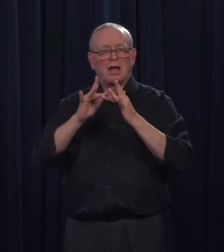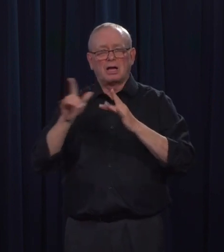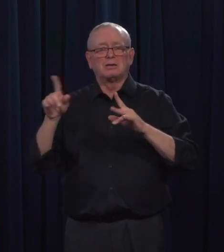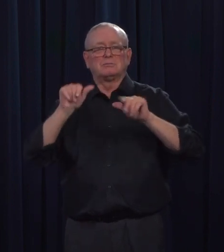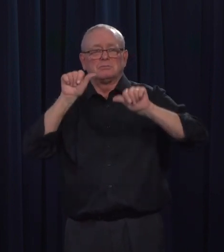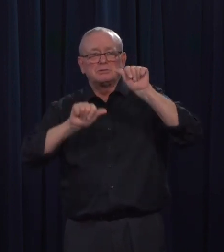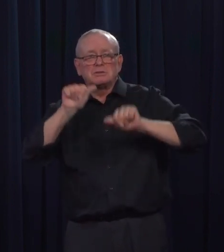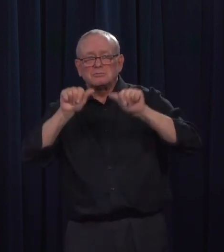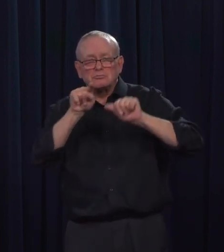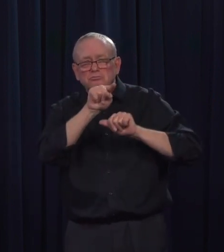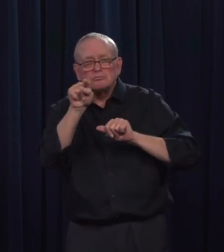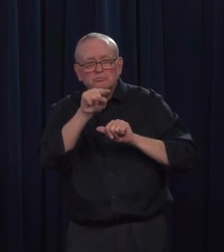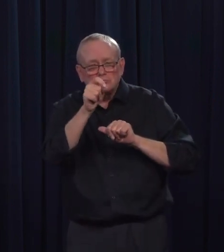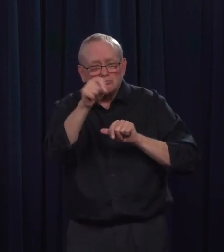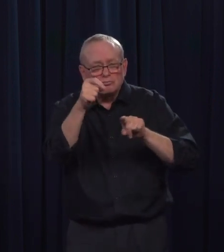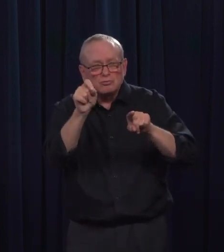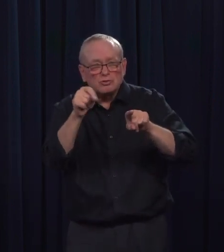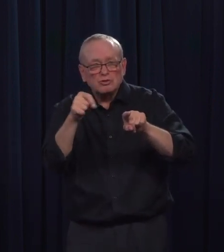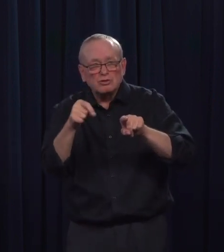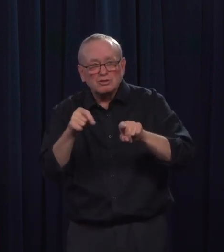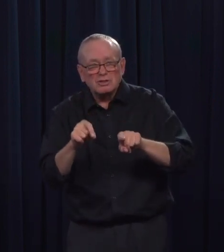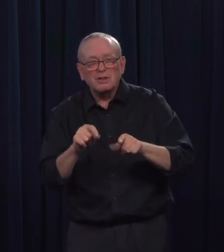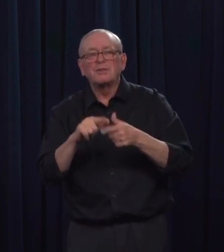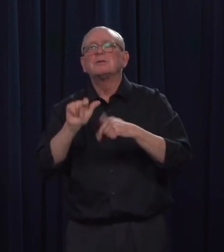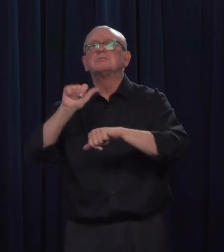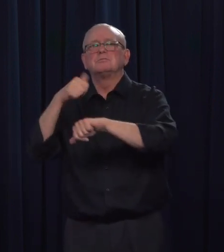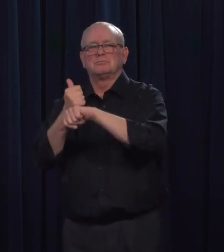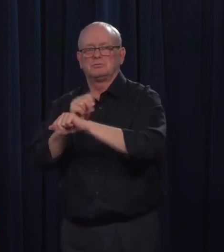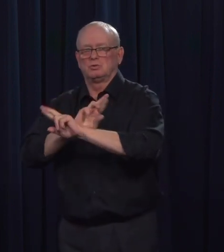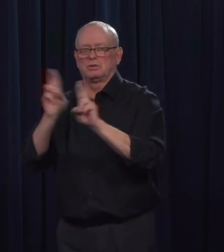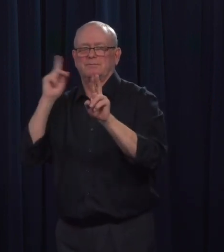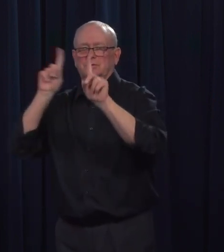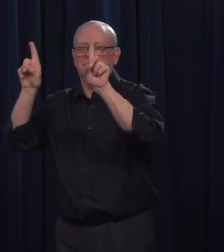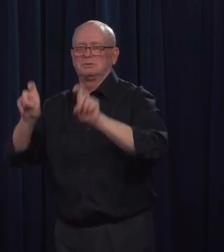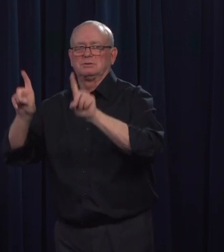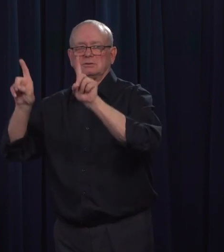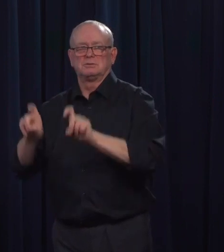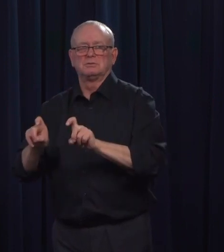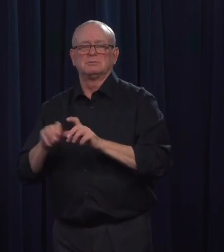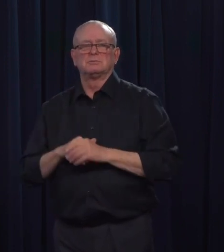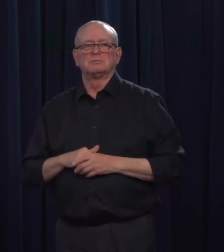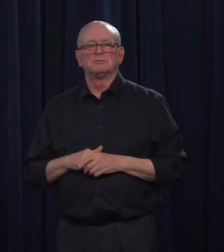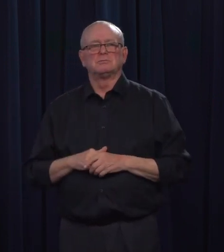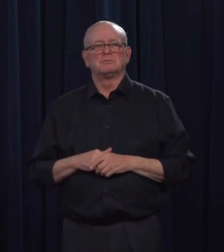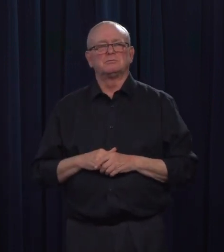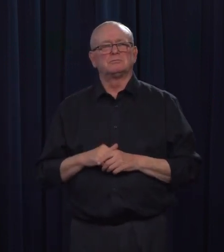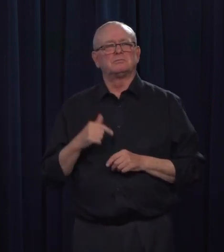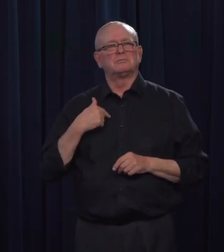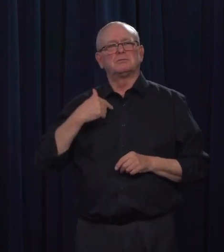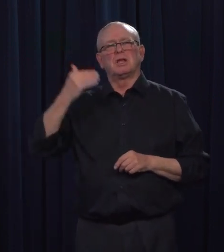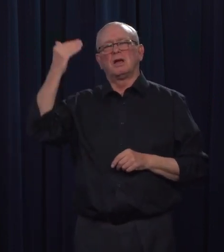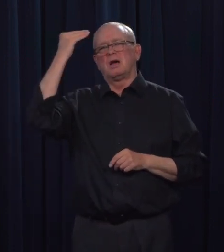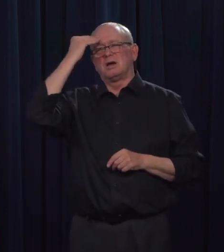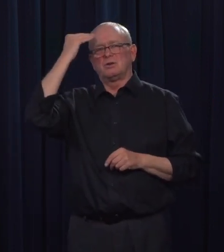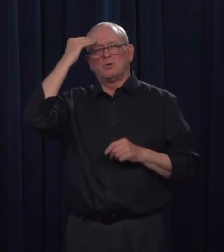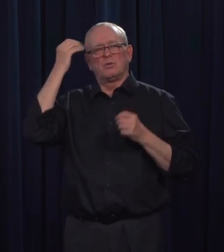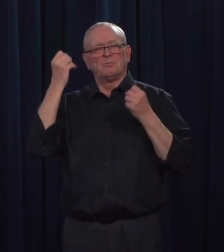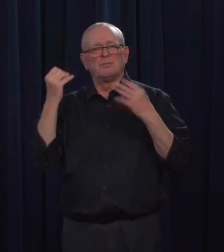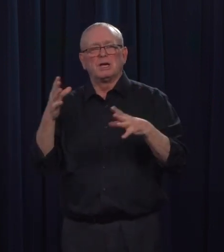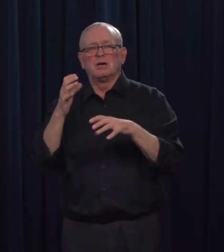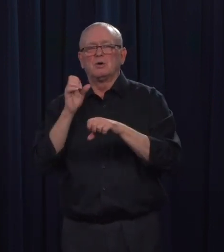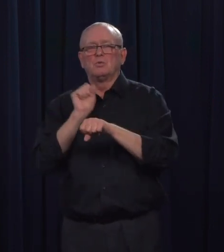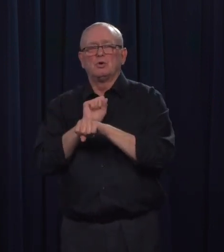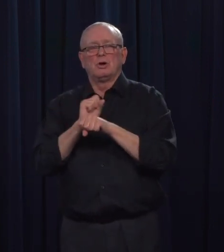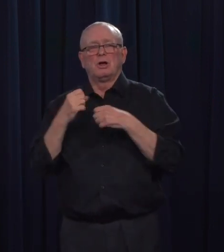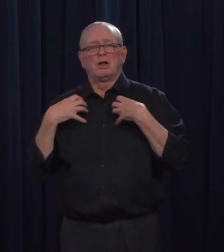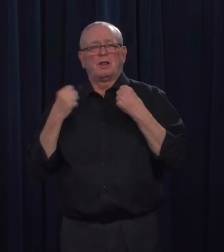tested. Because we know that those people who are working in healthcare, working frontline healthcare, have a higher risk than the average Albertan of